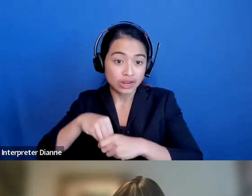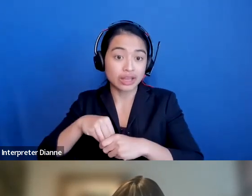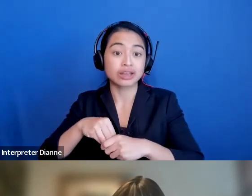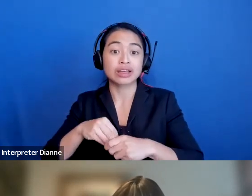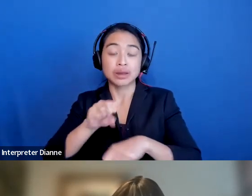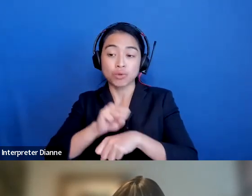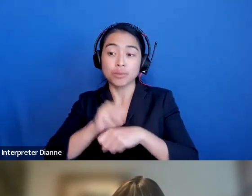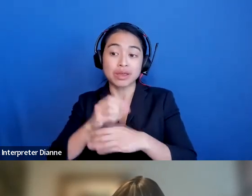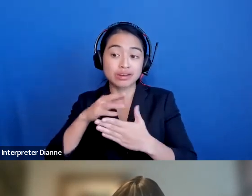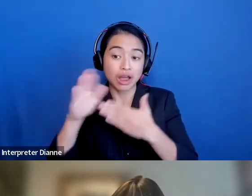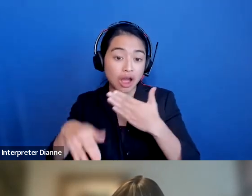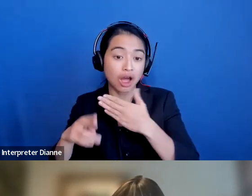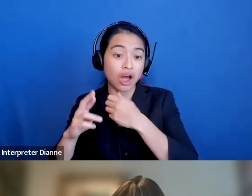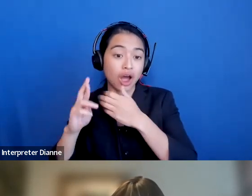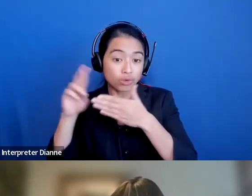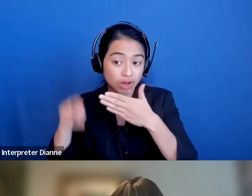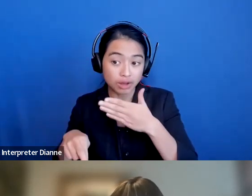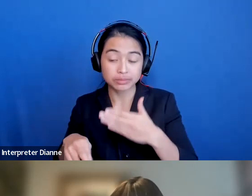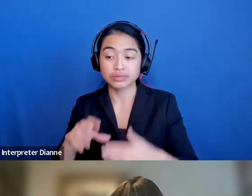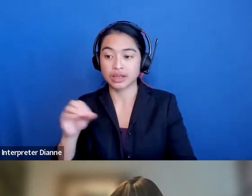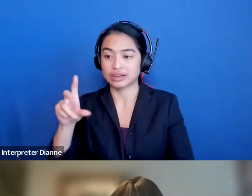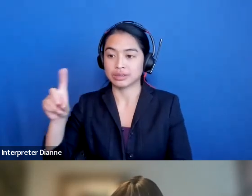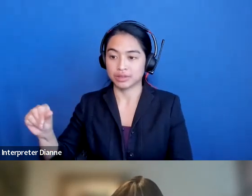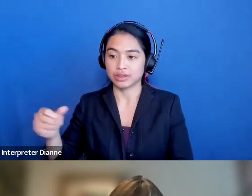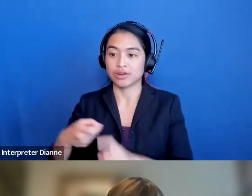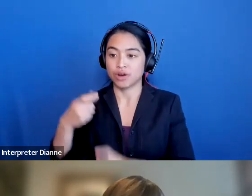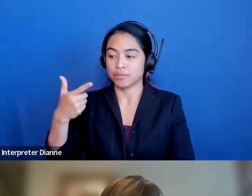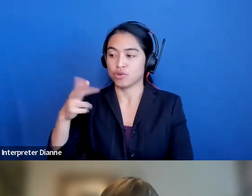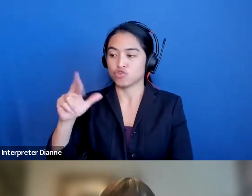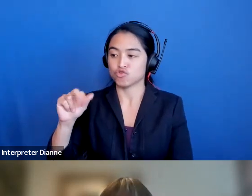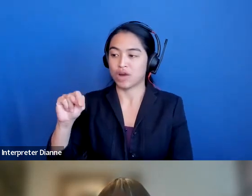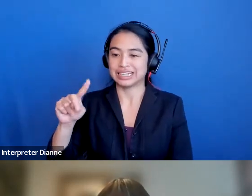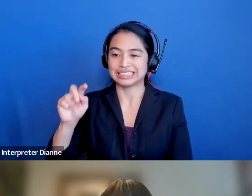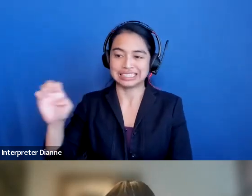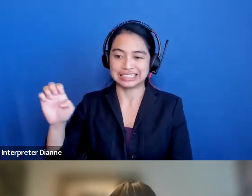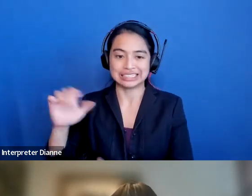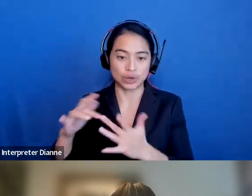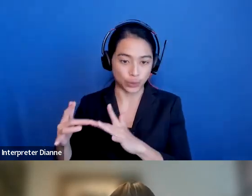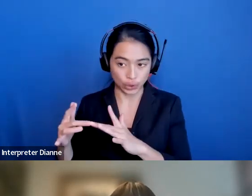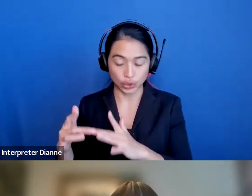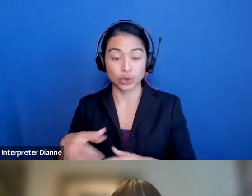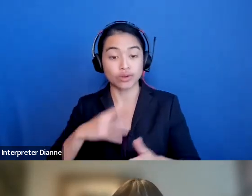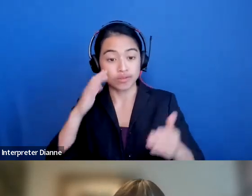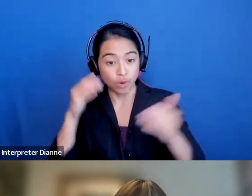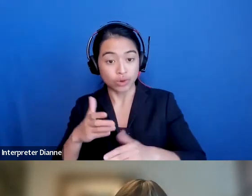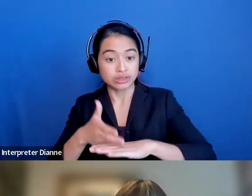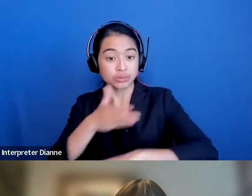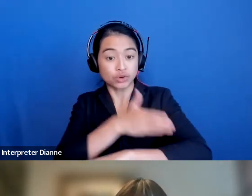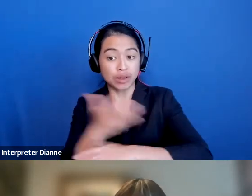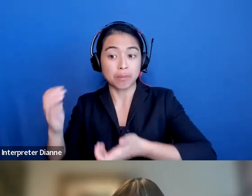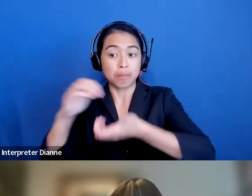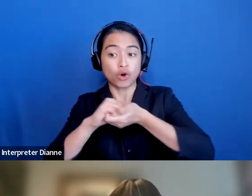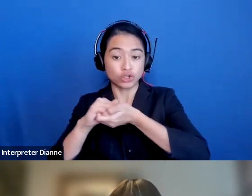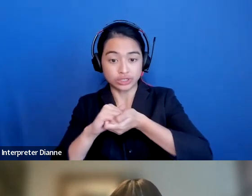for individuals with disabilities that are touched by the grantee network in some way. We focus on improving